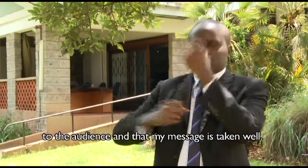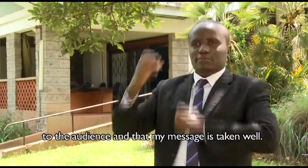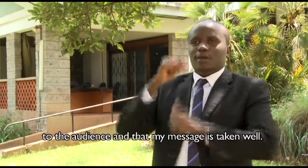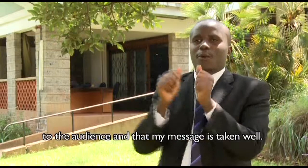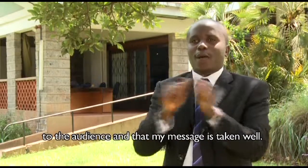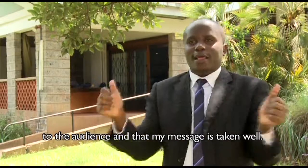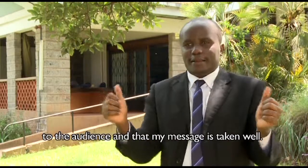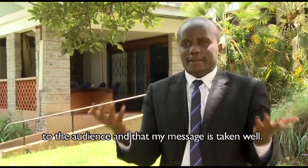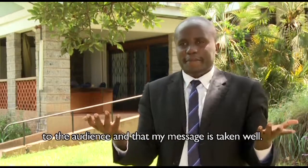is taken well.